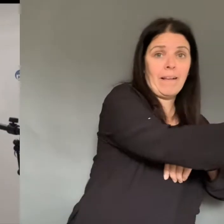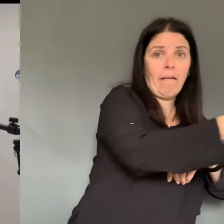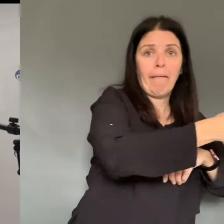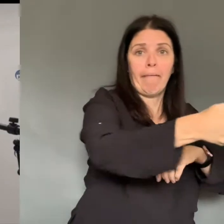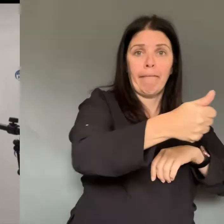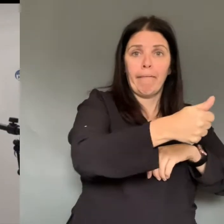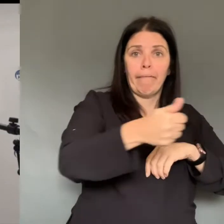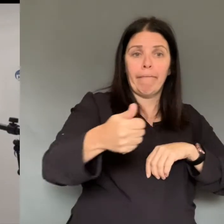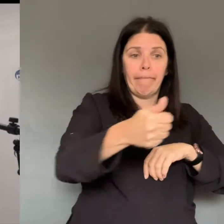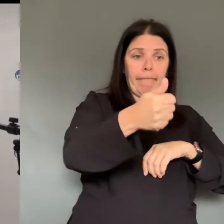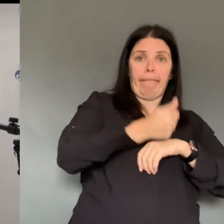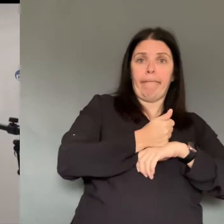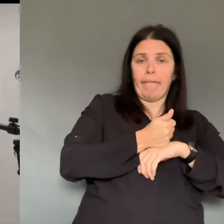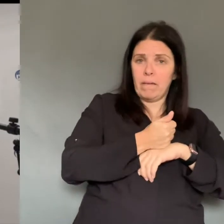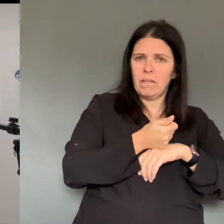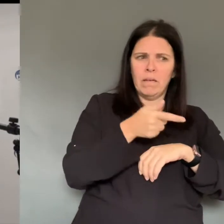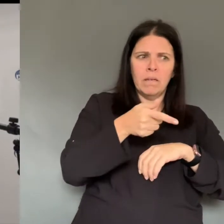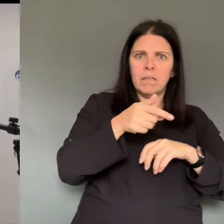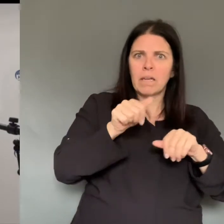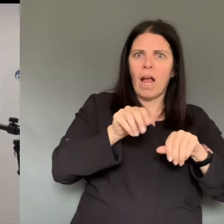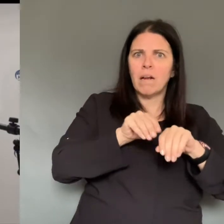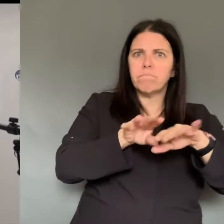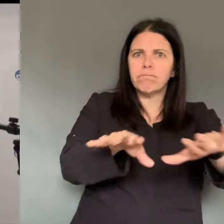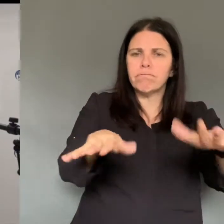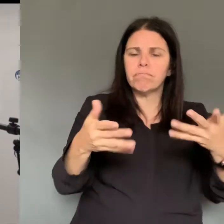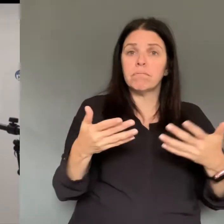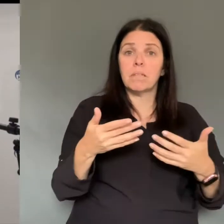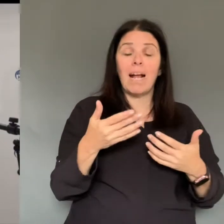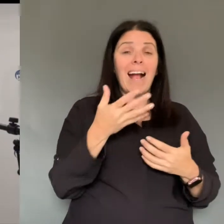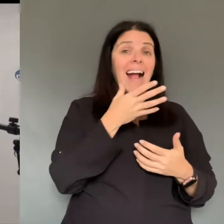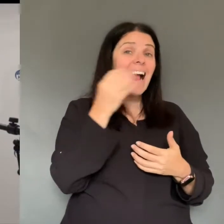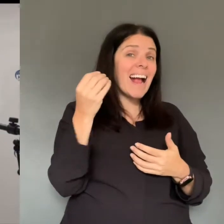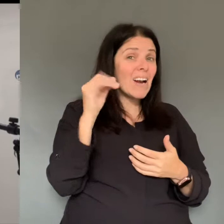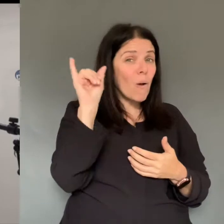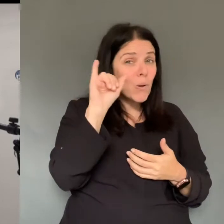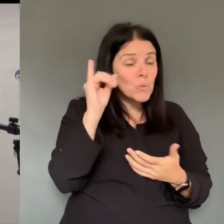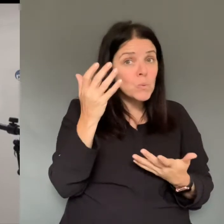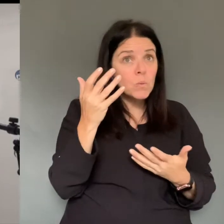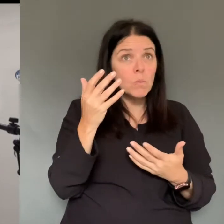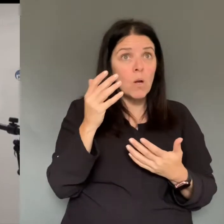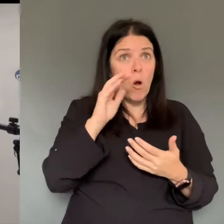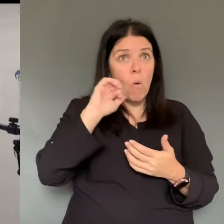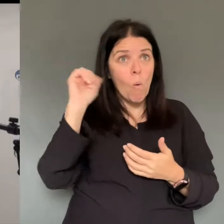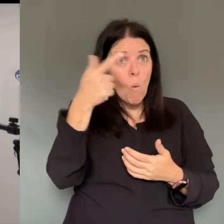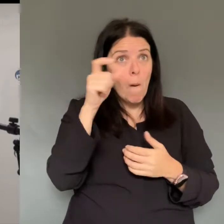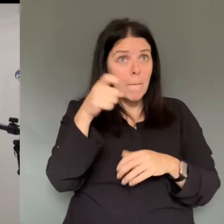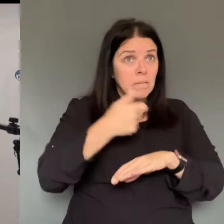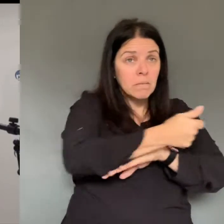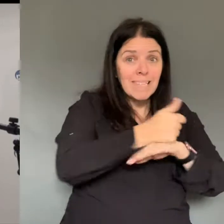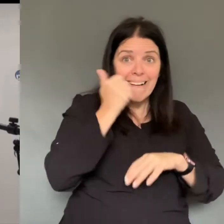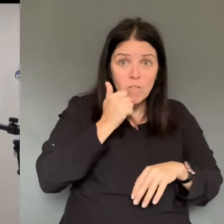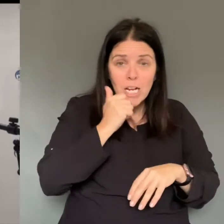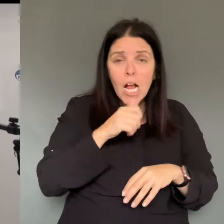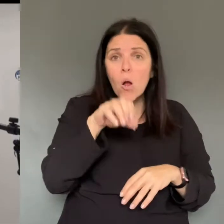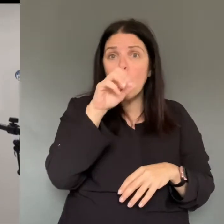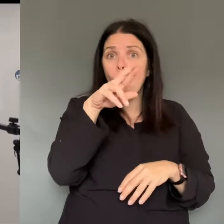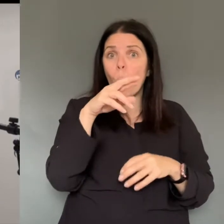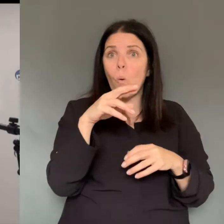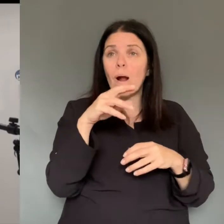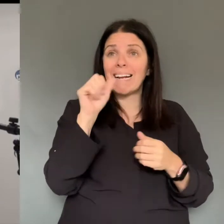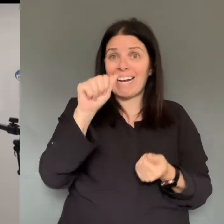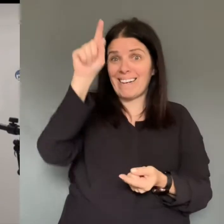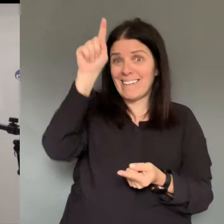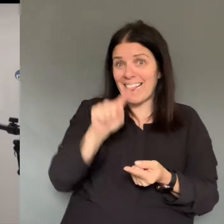an impact on Michigan. So I think it's the time when we have to think about how do we support each other, but also how do